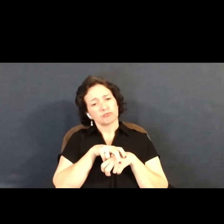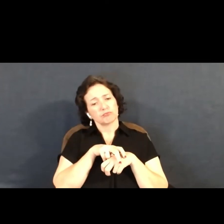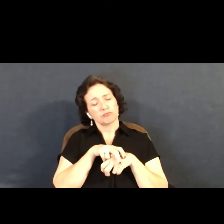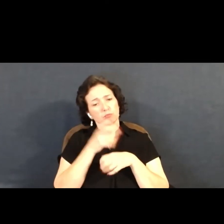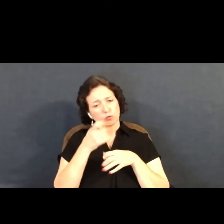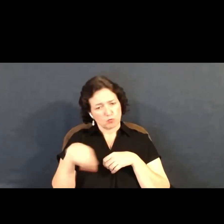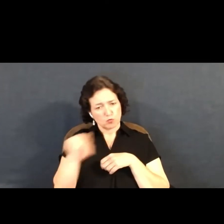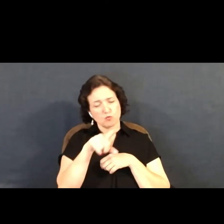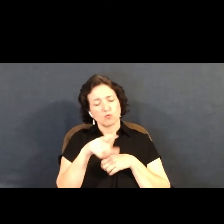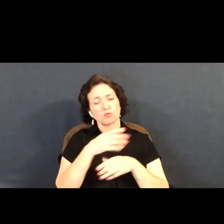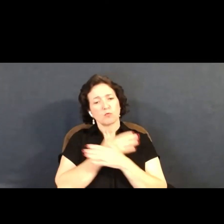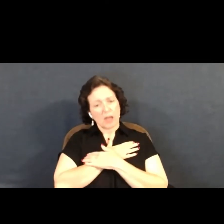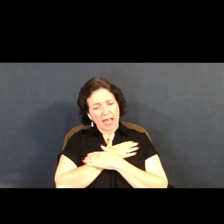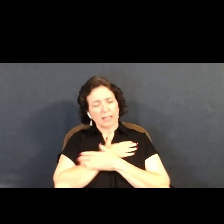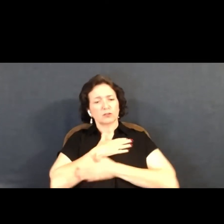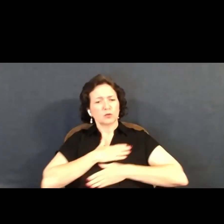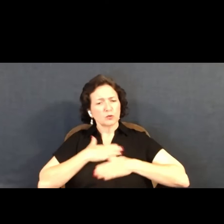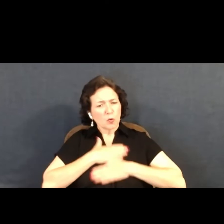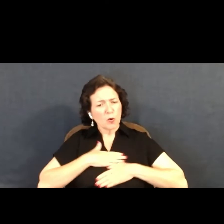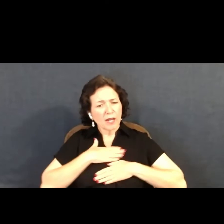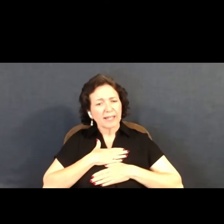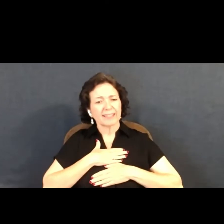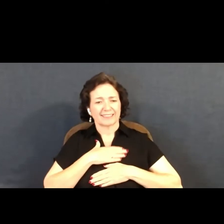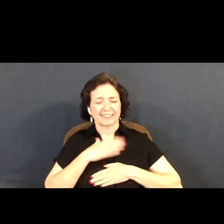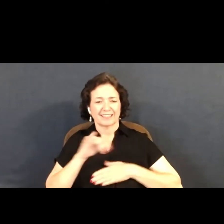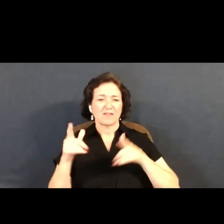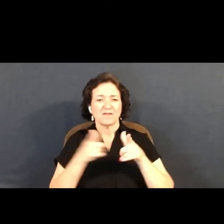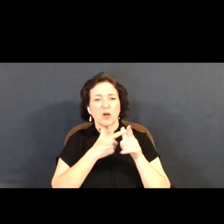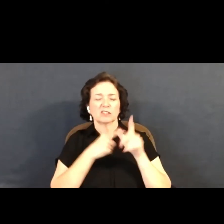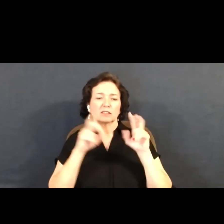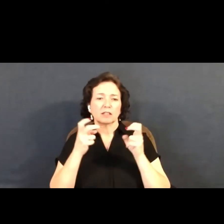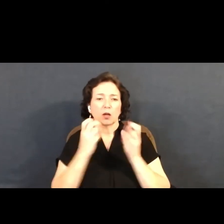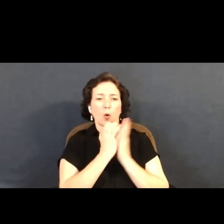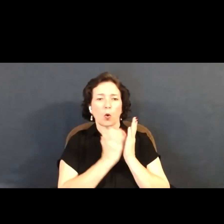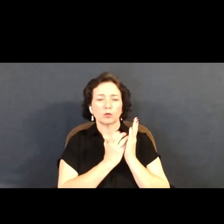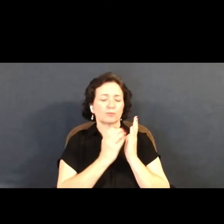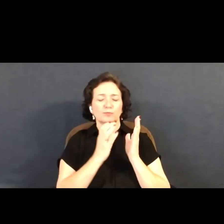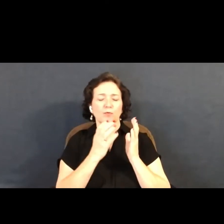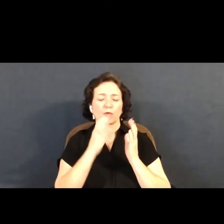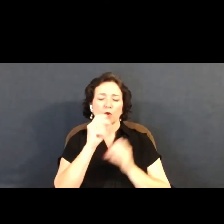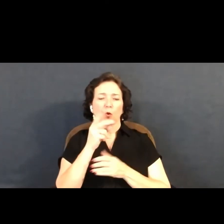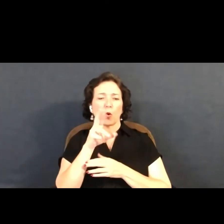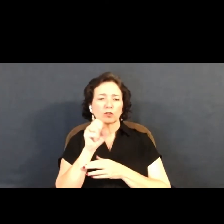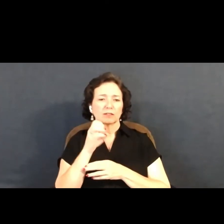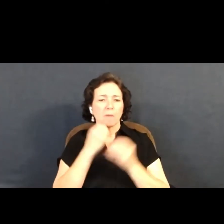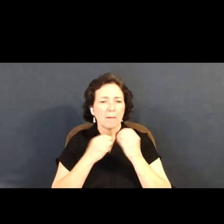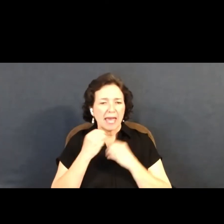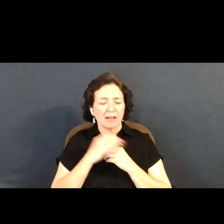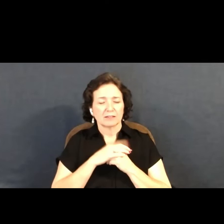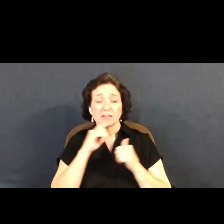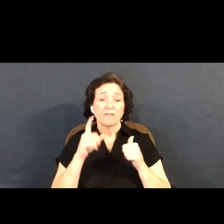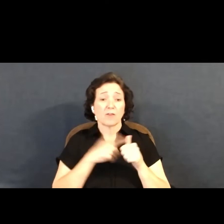relax, enjoy this first course. Our first storyteller is the